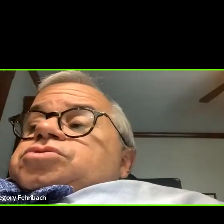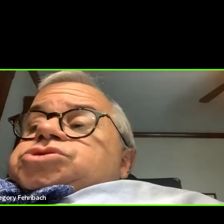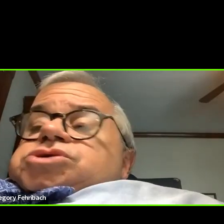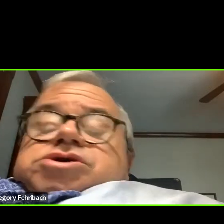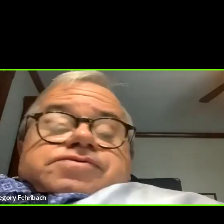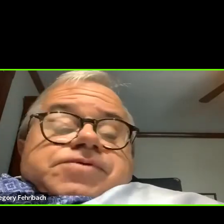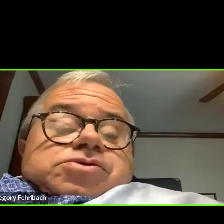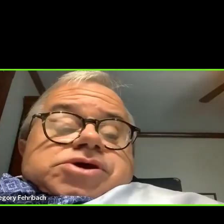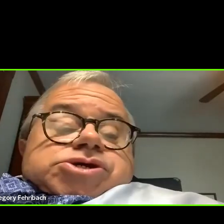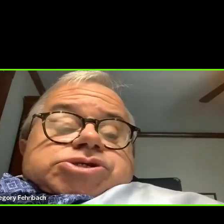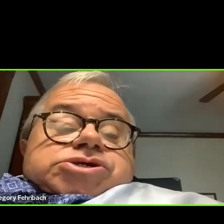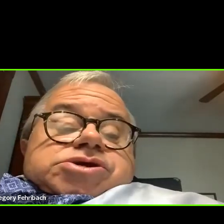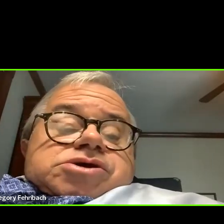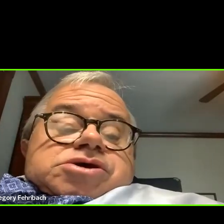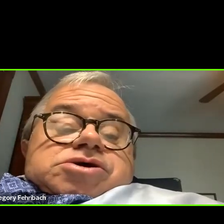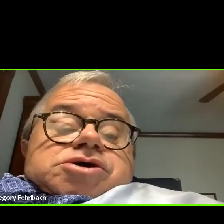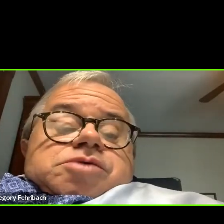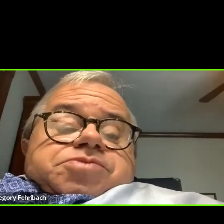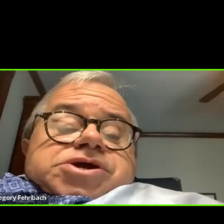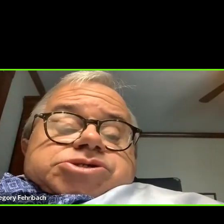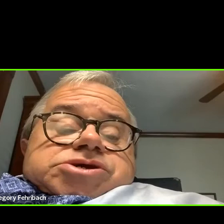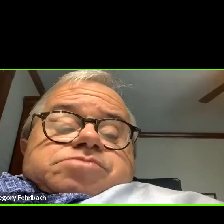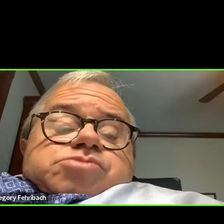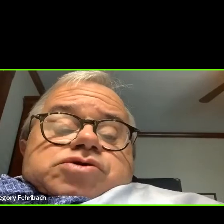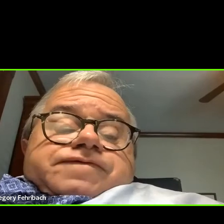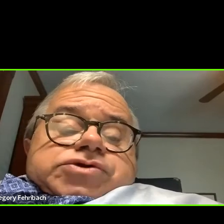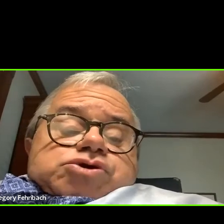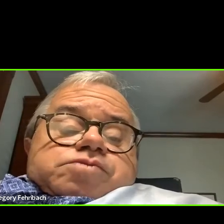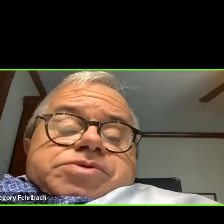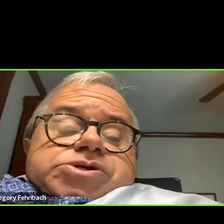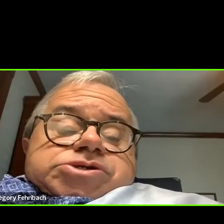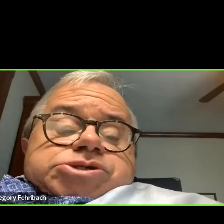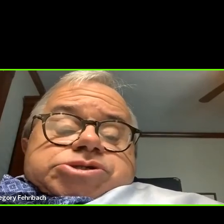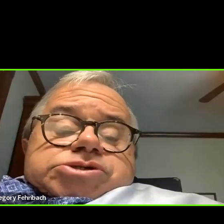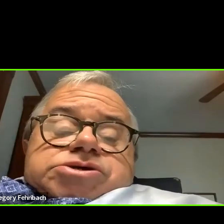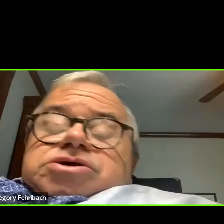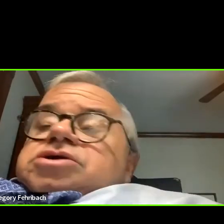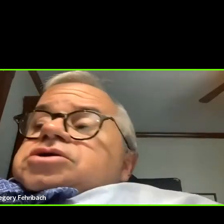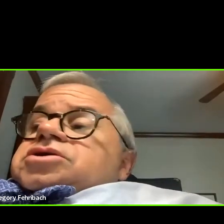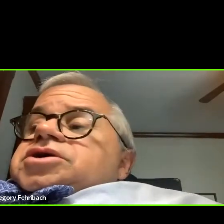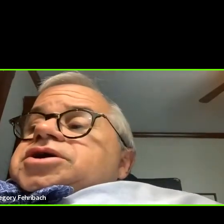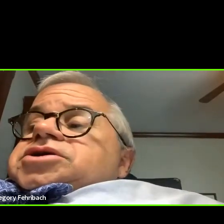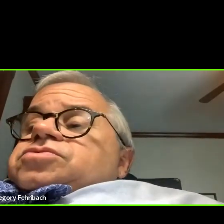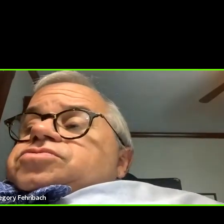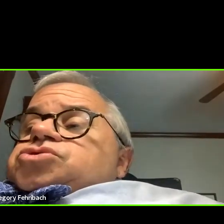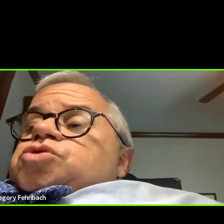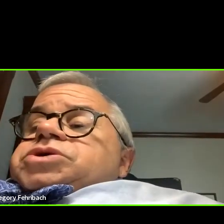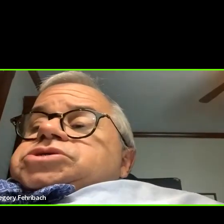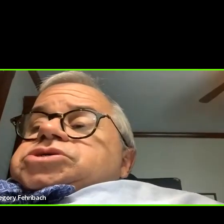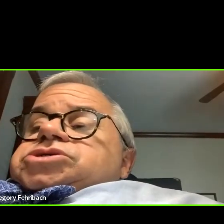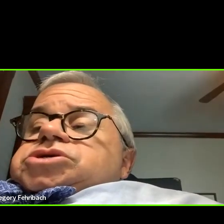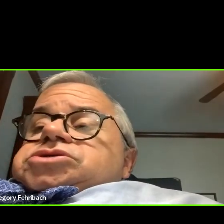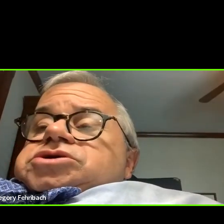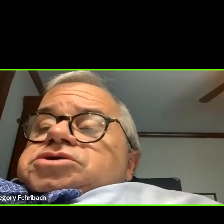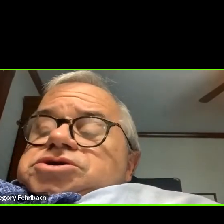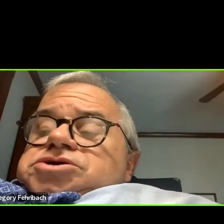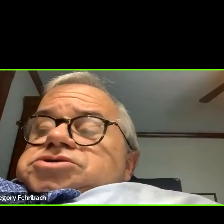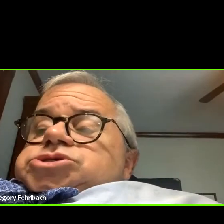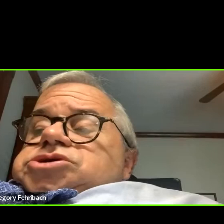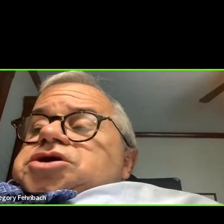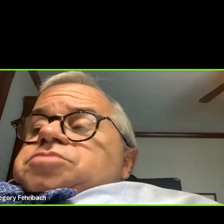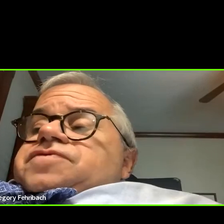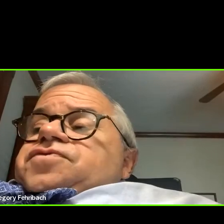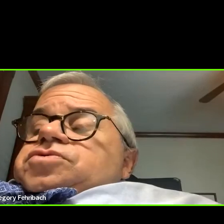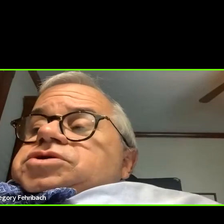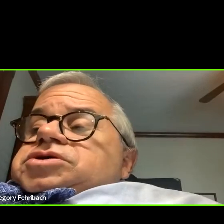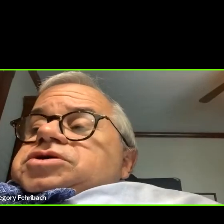We'll close the federal agency updates and move to new business. Any new business that